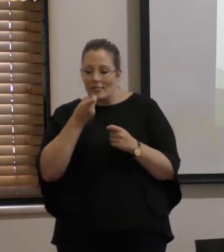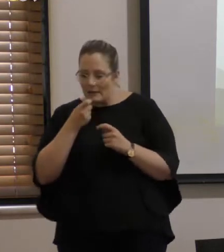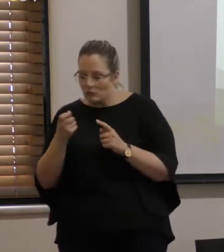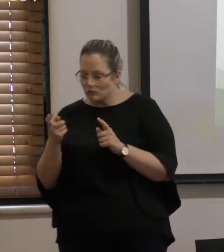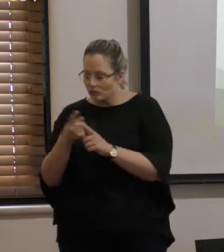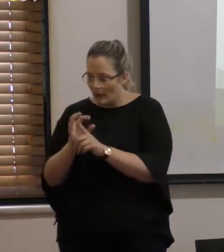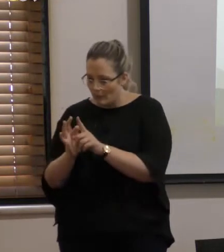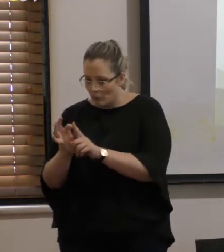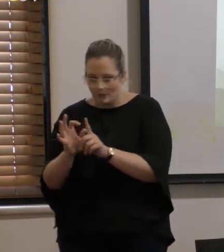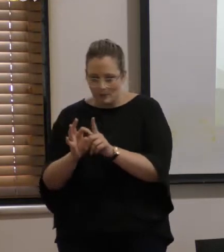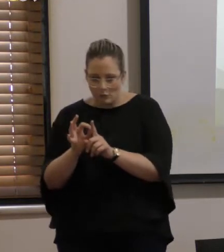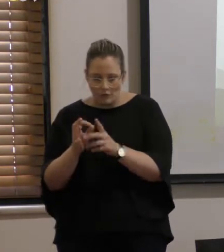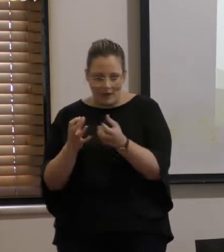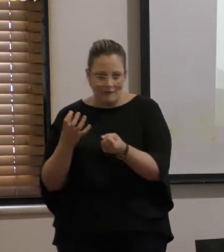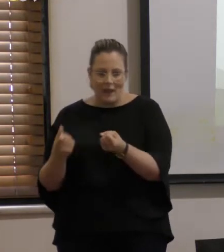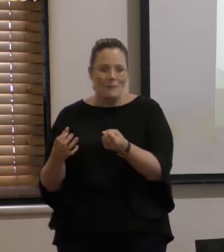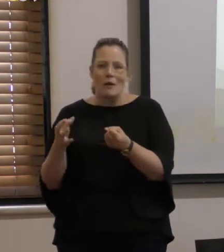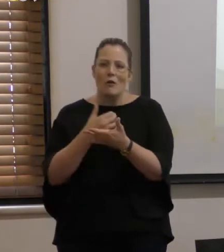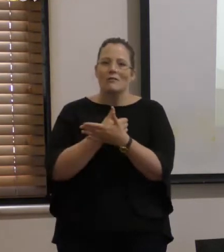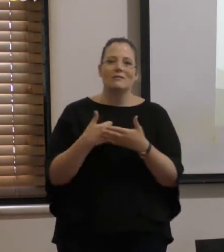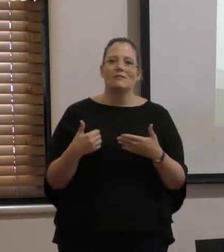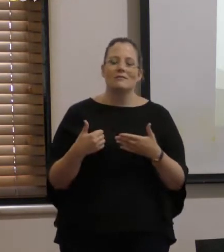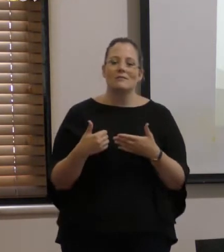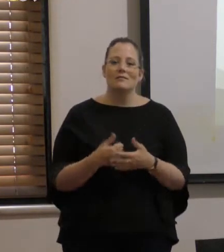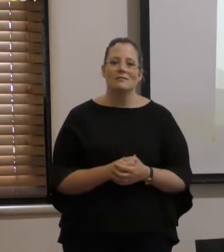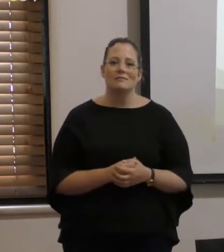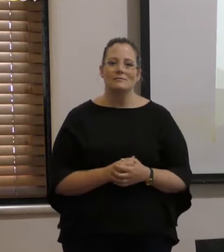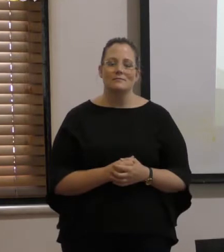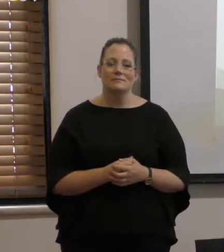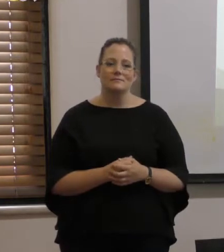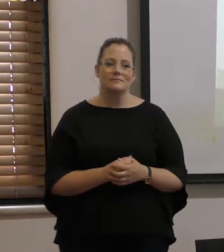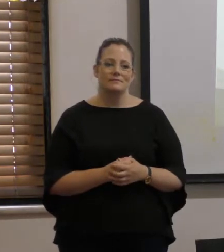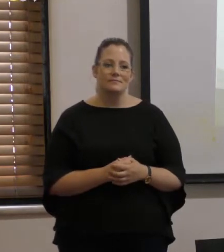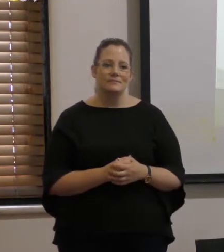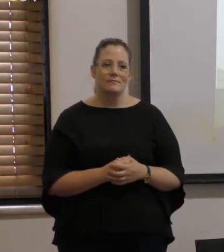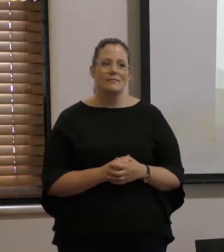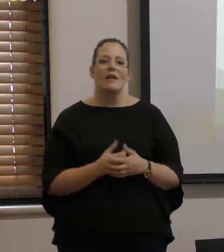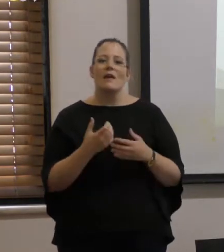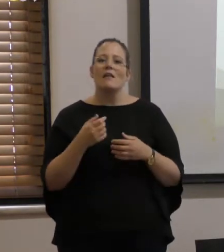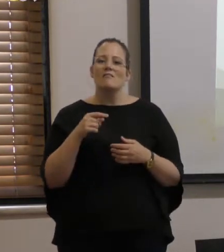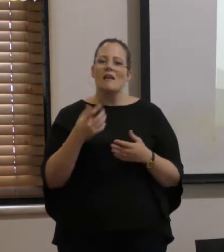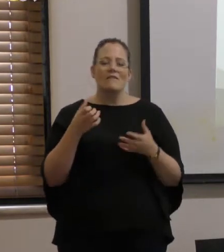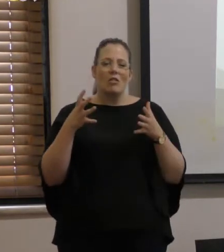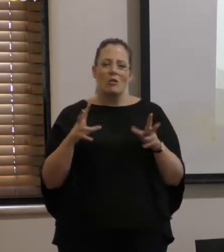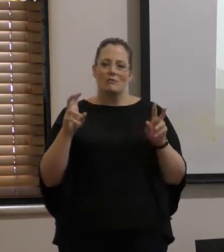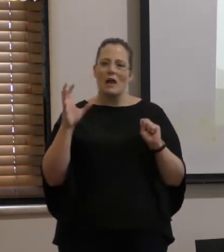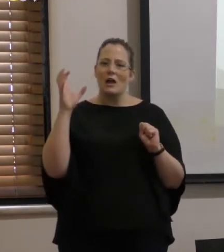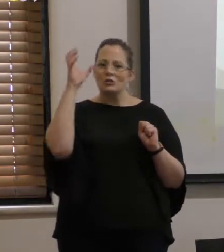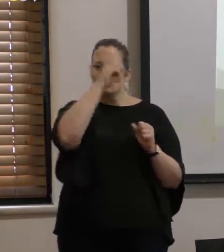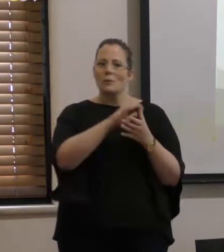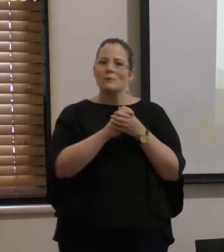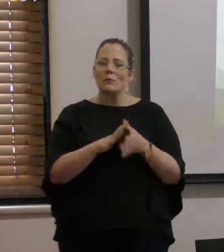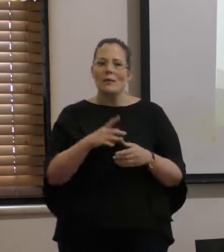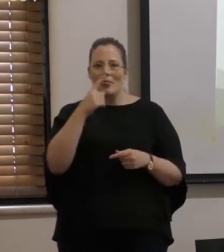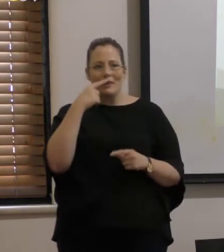the evidence base, I mean, our system is riddled, you know, there's a lot of assumed expertise, and often